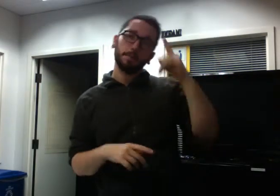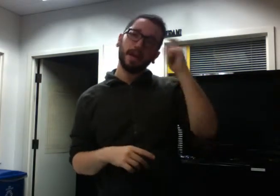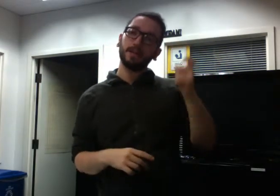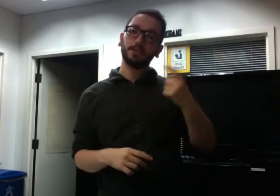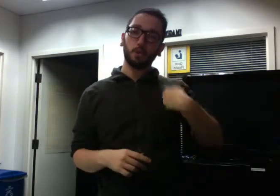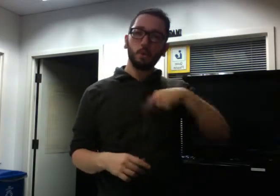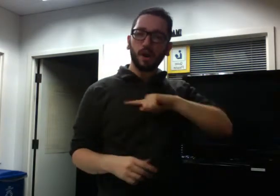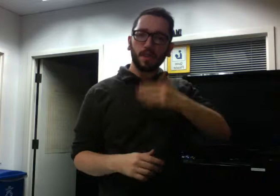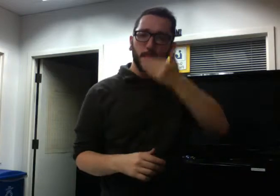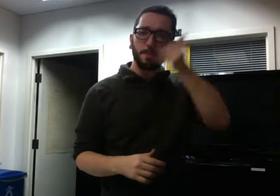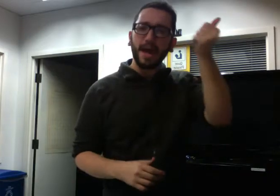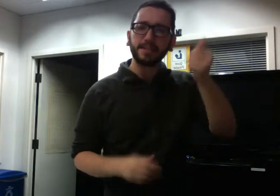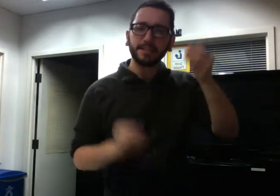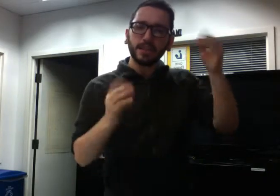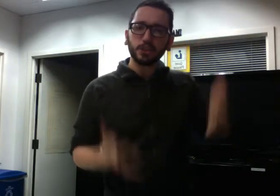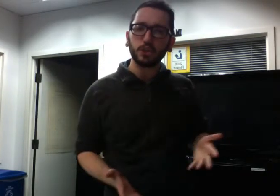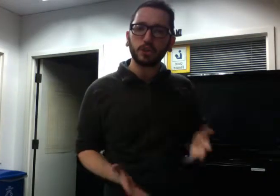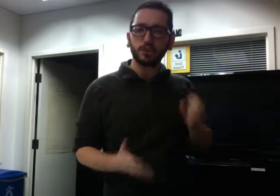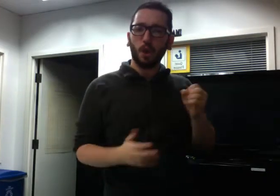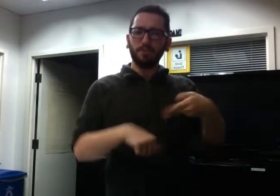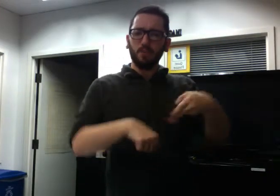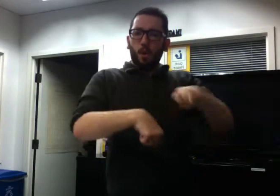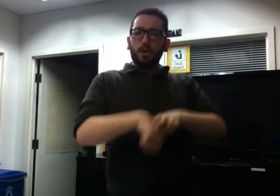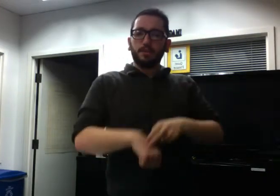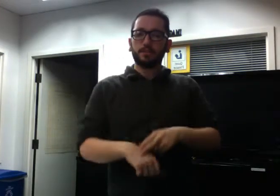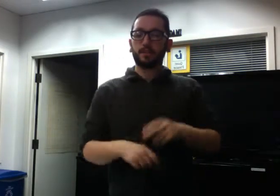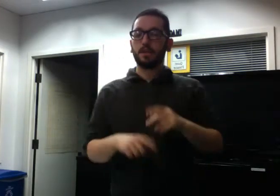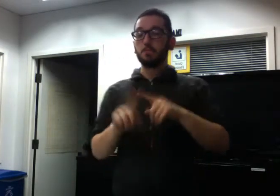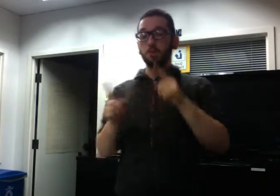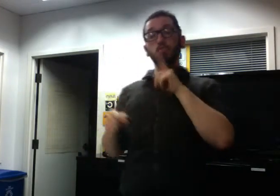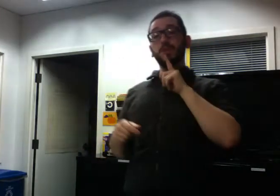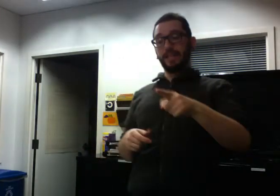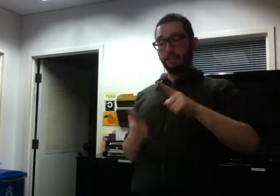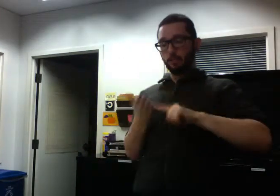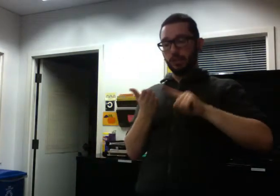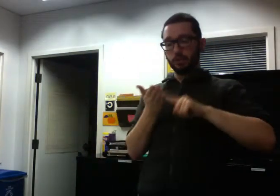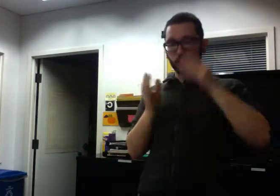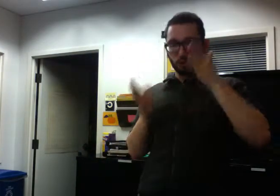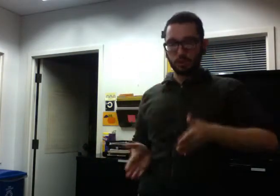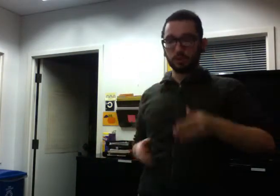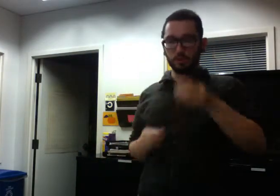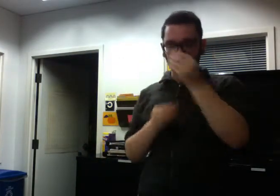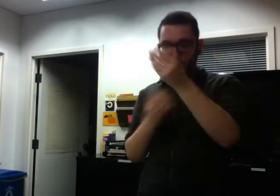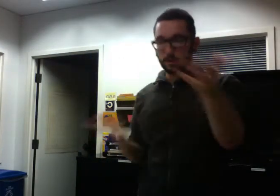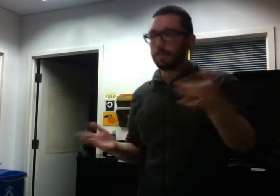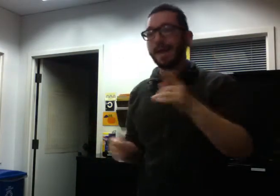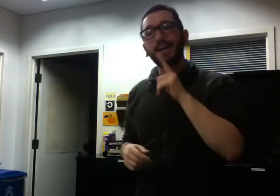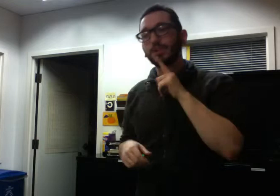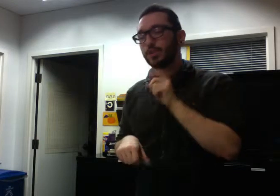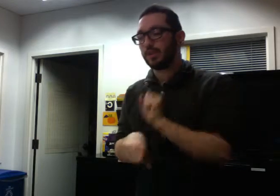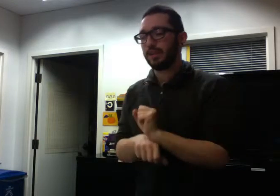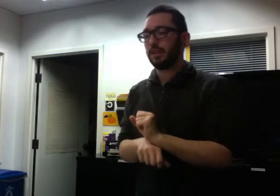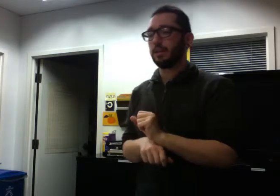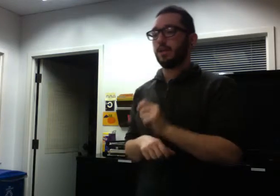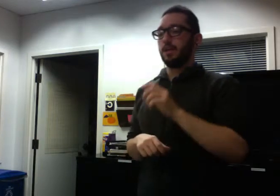the researchers informed them, "Actually, we put all the teachers' names in a hat, and yours were the 3 that were